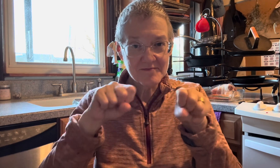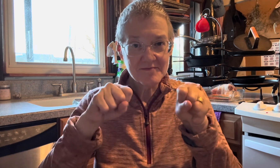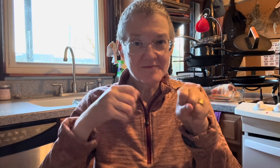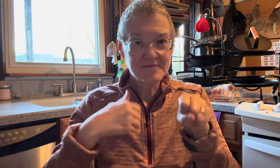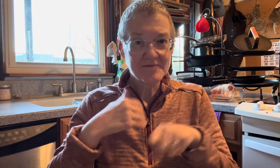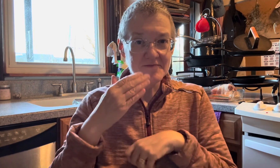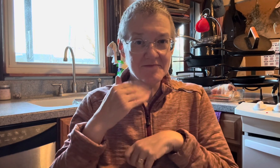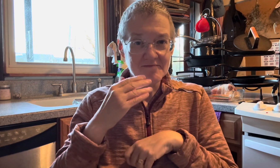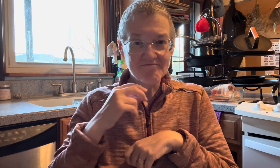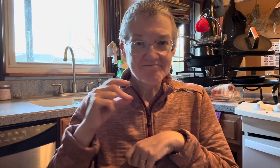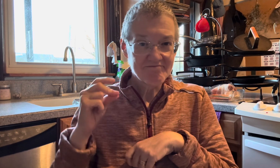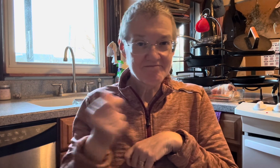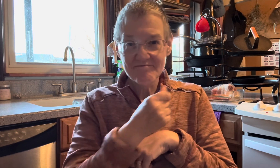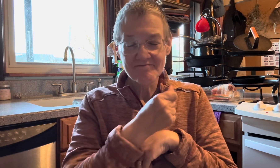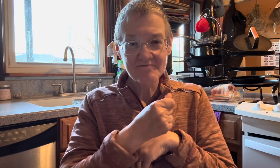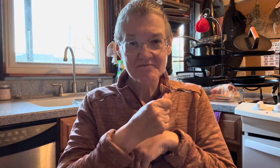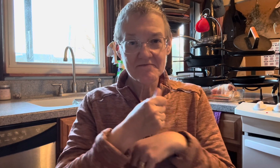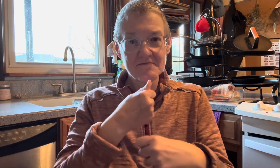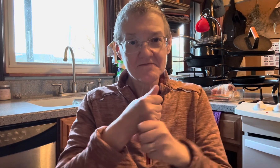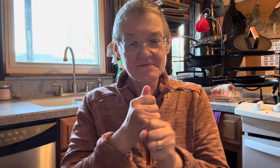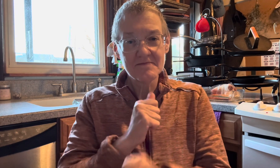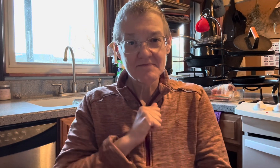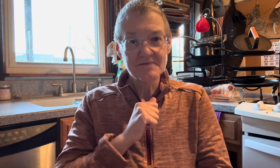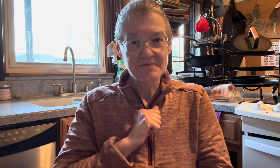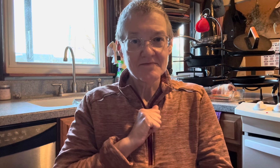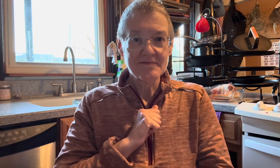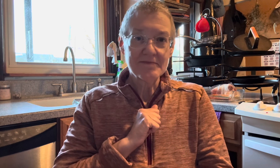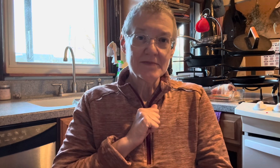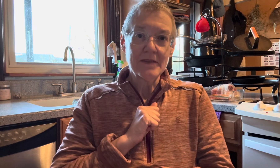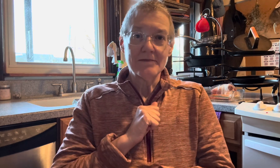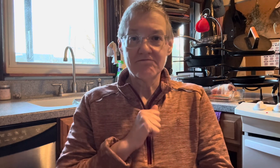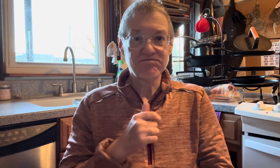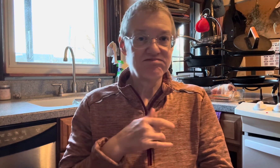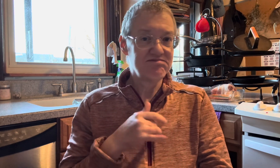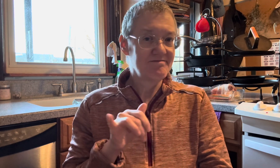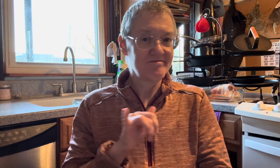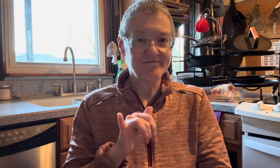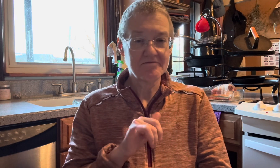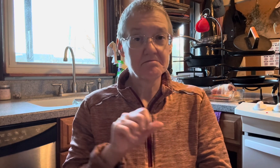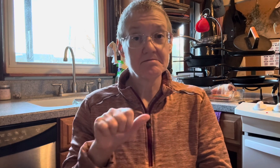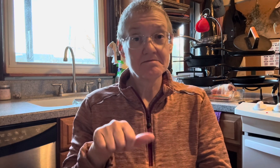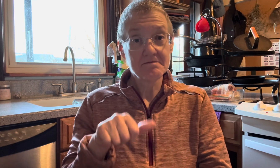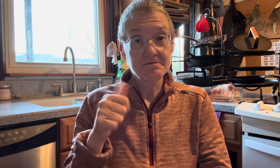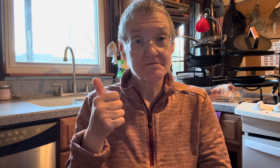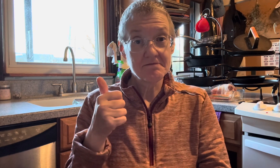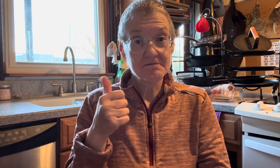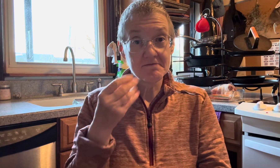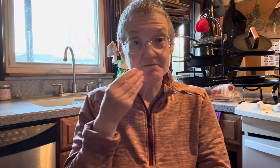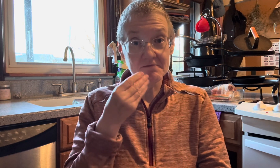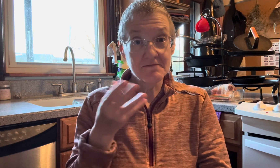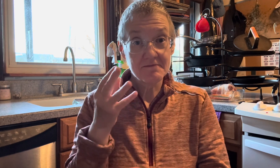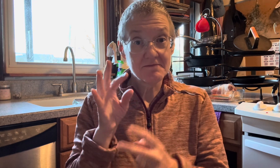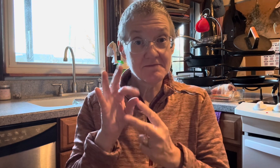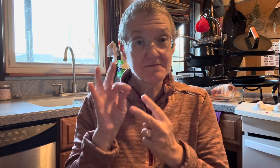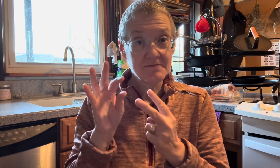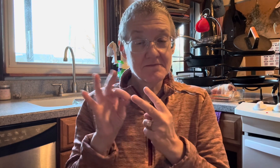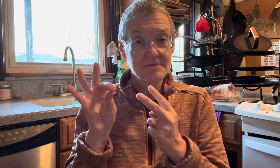Breakfast links and breakfast sausage have sugar. I've got to make it myself. I really don't feel like it. Another breakfast